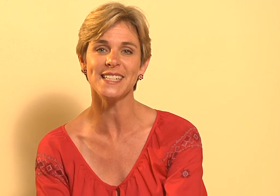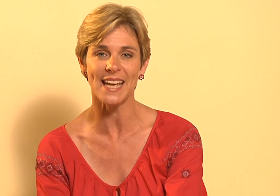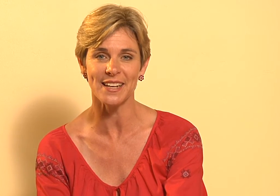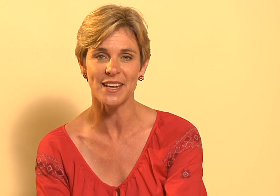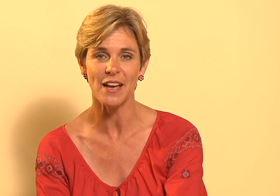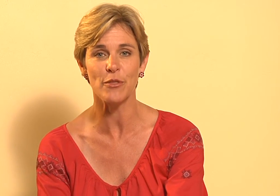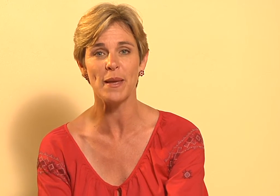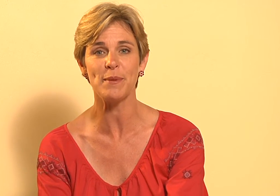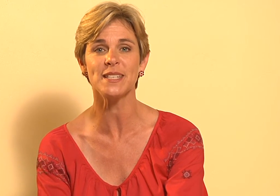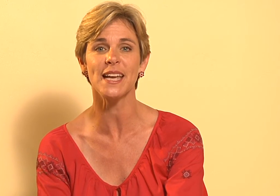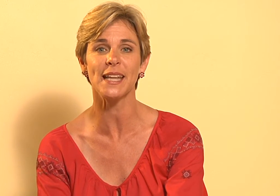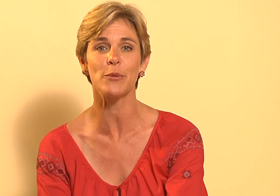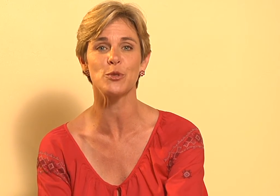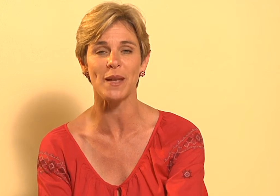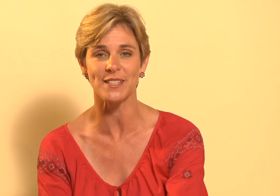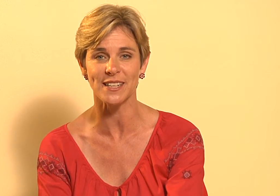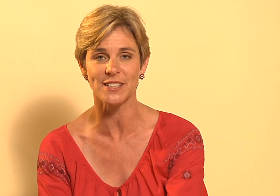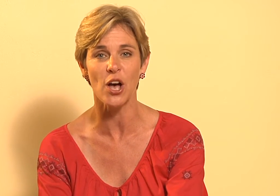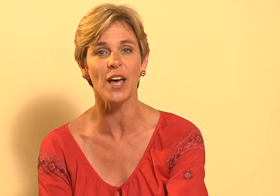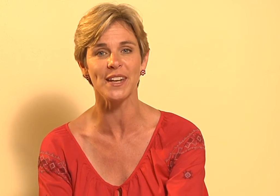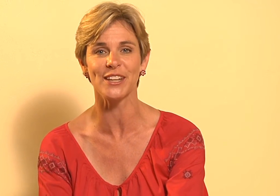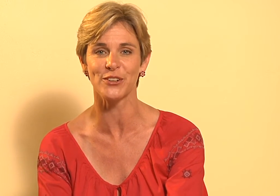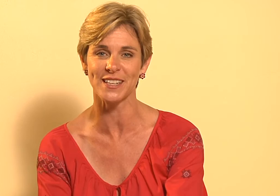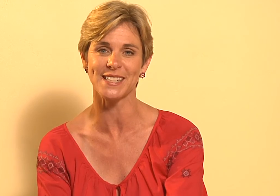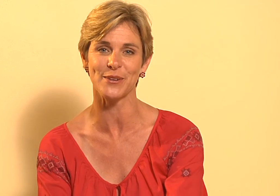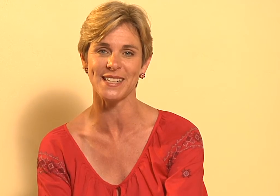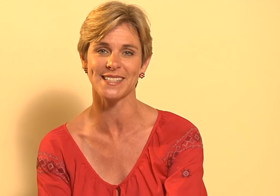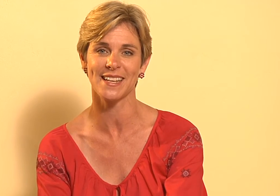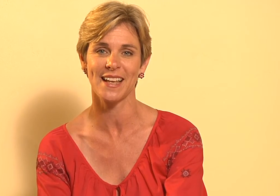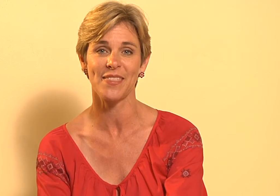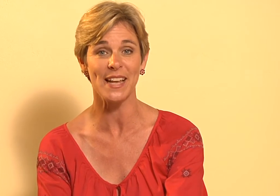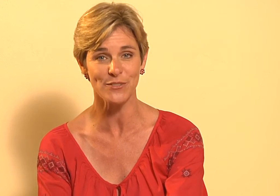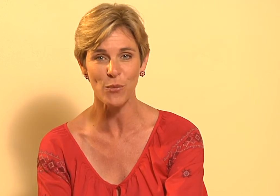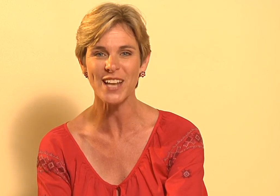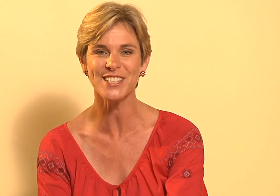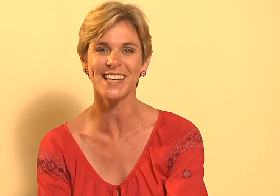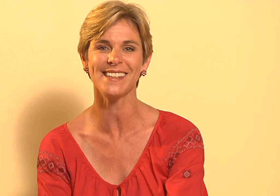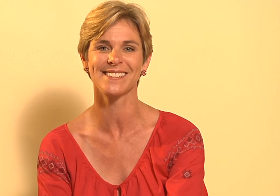Lesson 10 of the Baby Sign Language Basics online learning series. Thanks for watching!